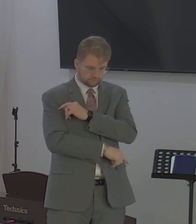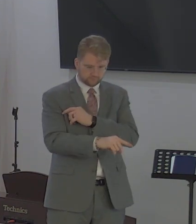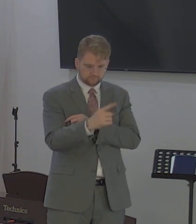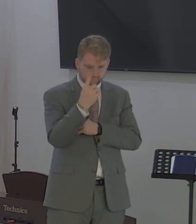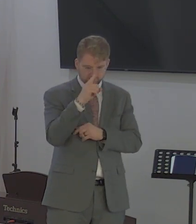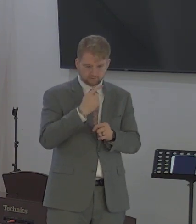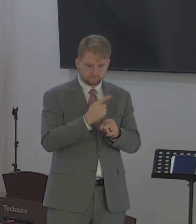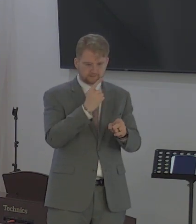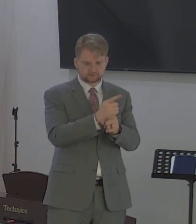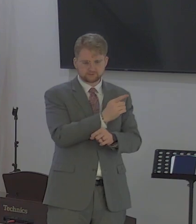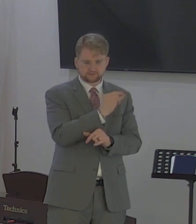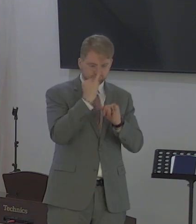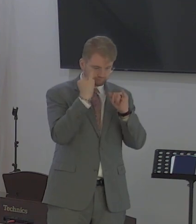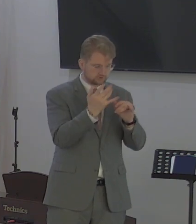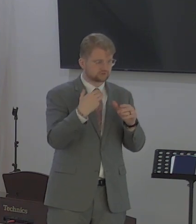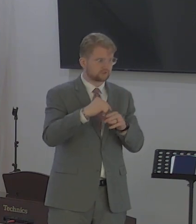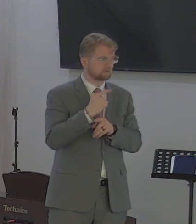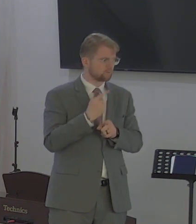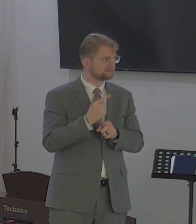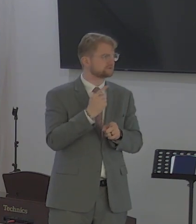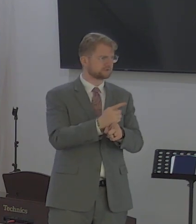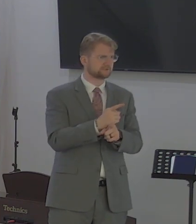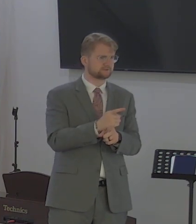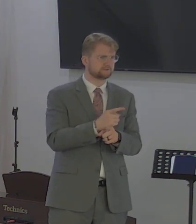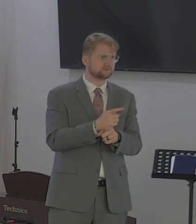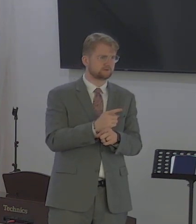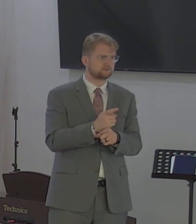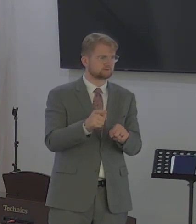in righteousness. Pause for effect.